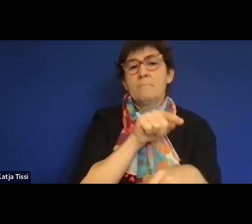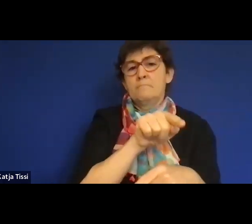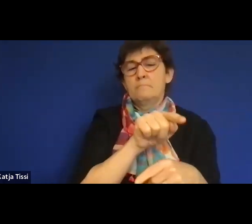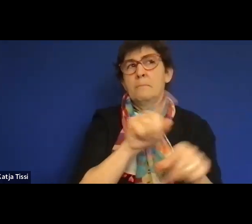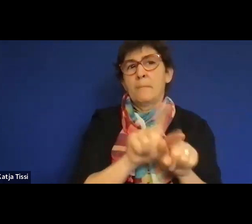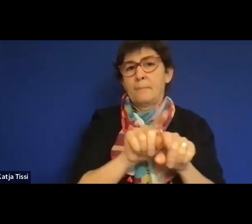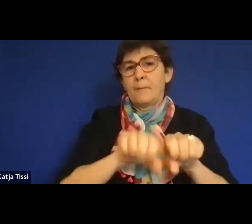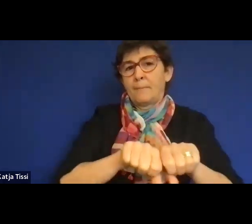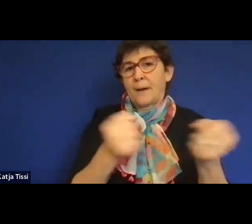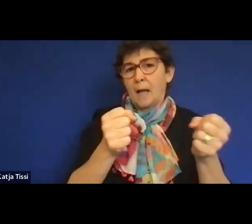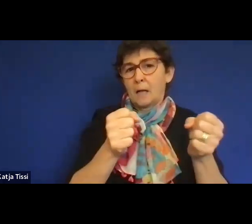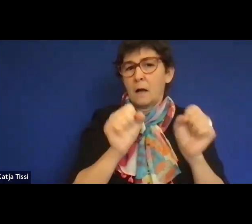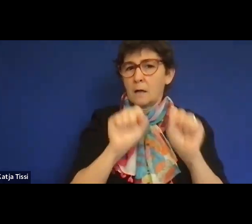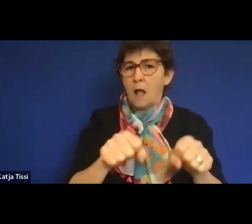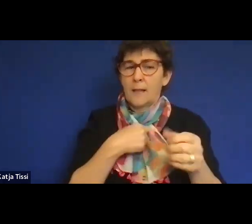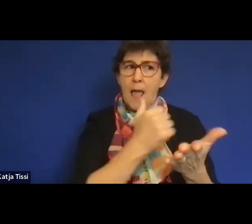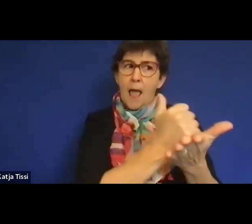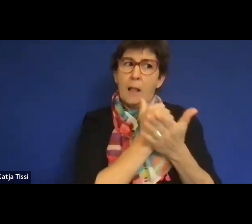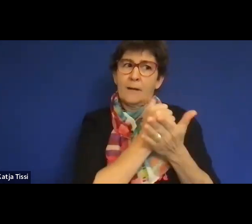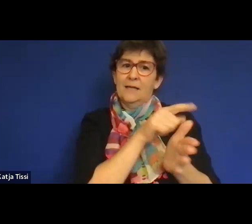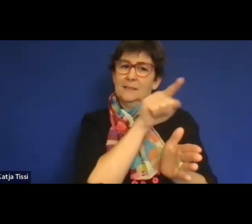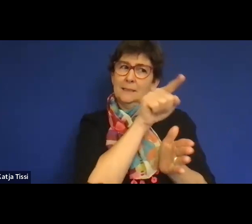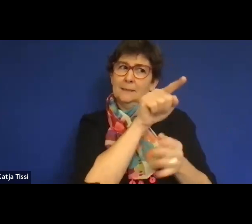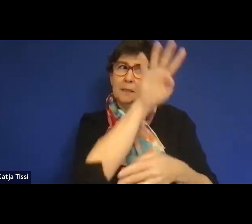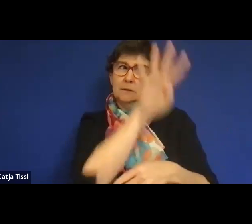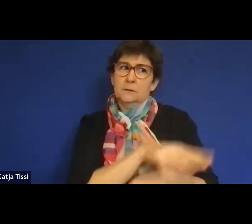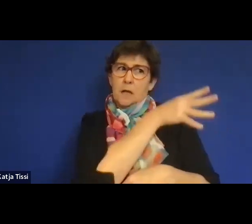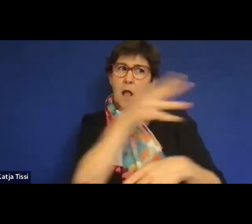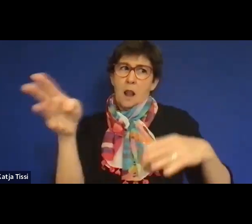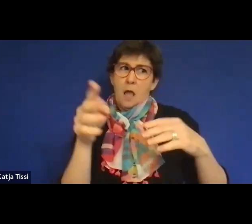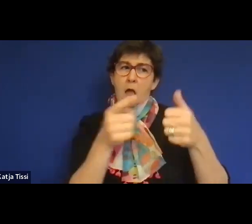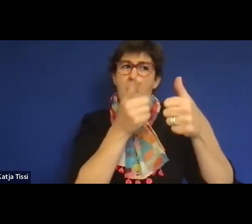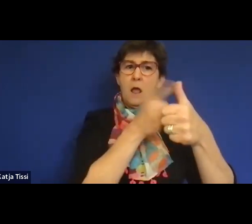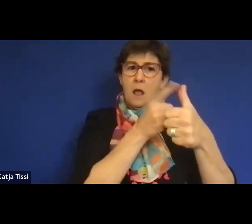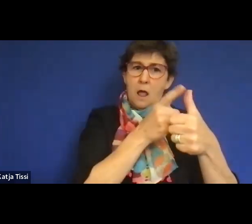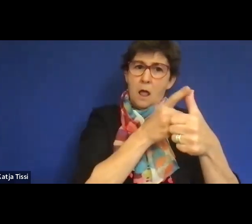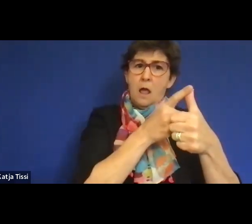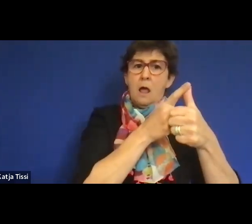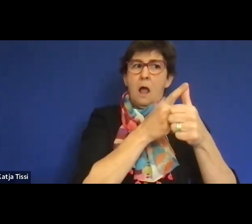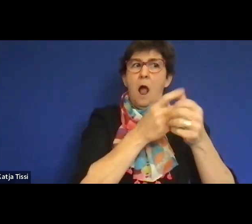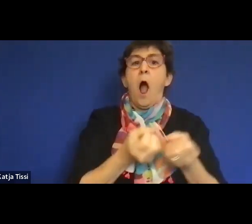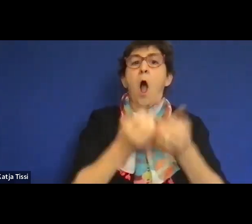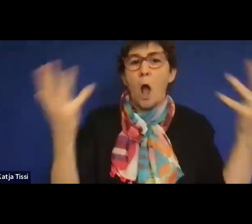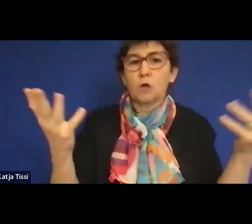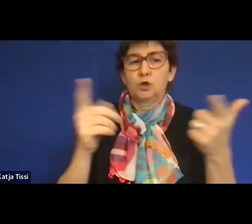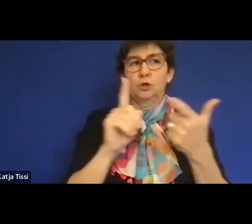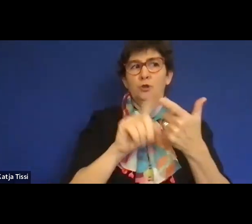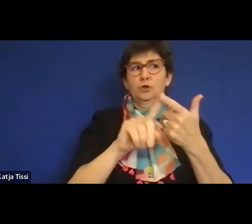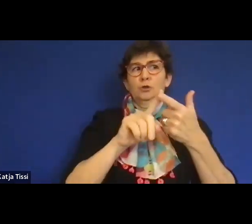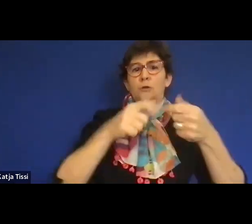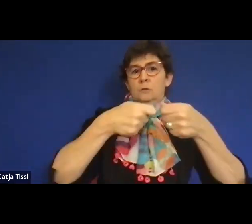And from that information, you can tell what is happening in that moment. And that helps us in the